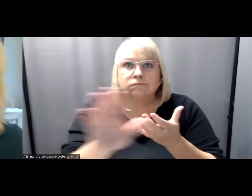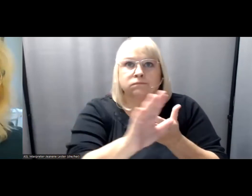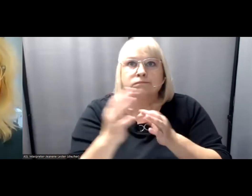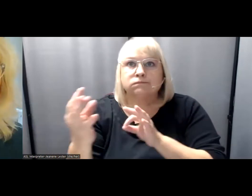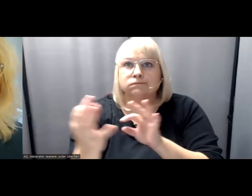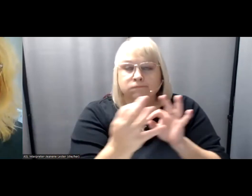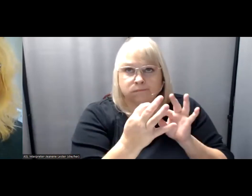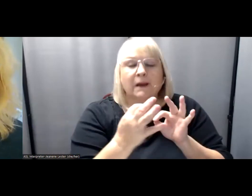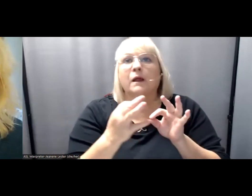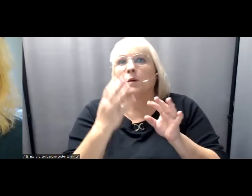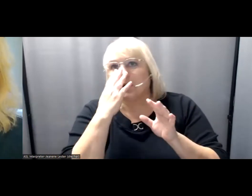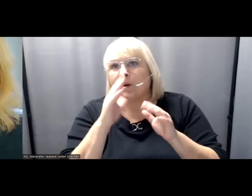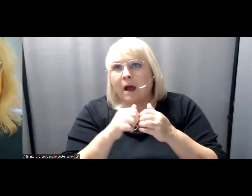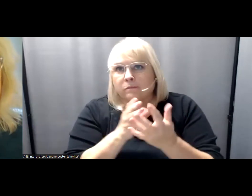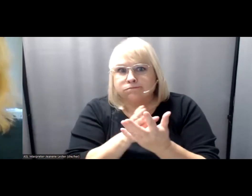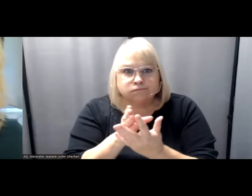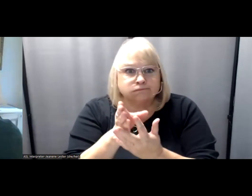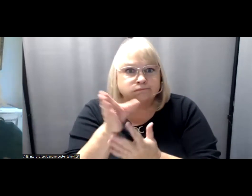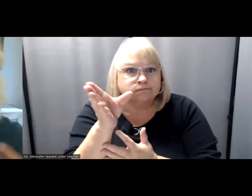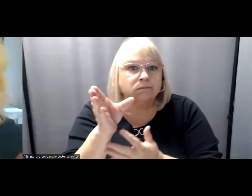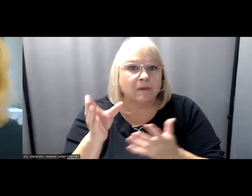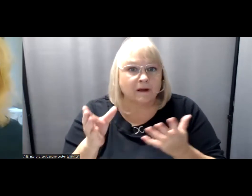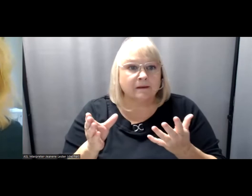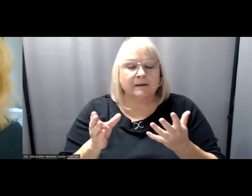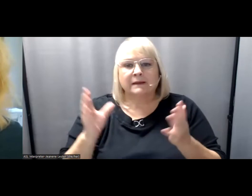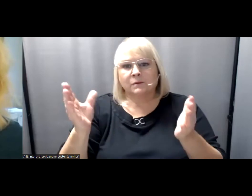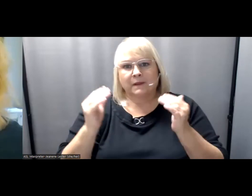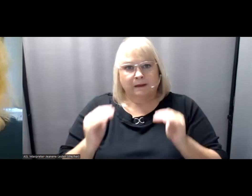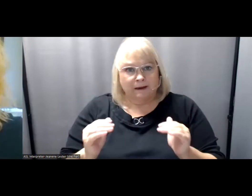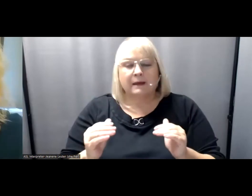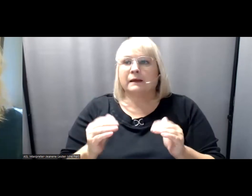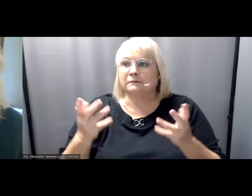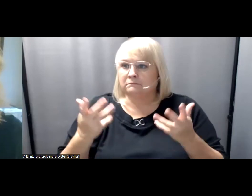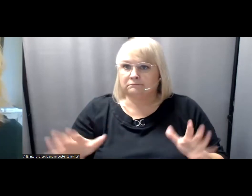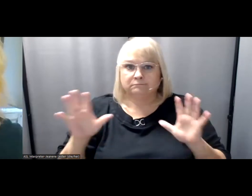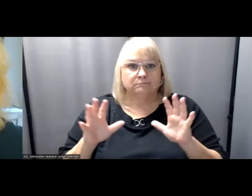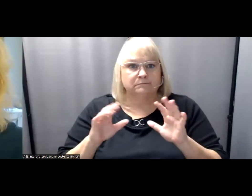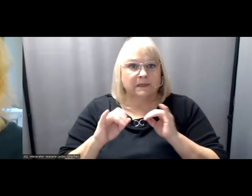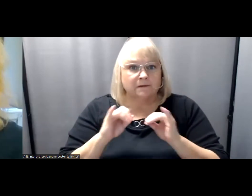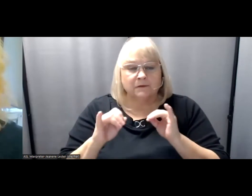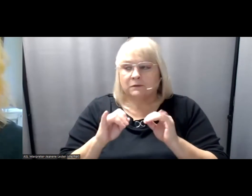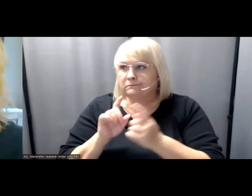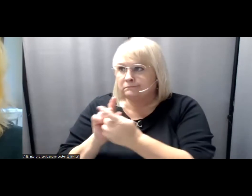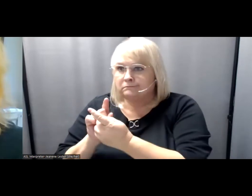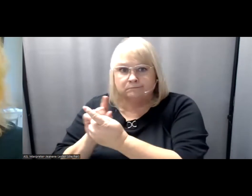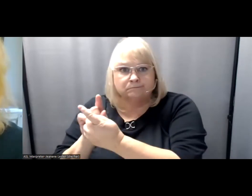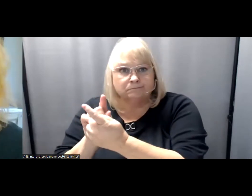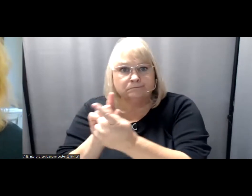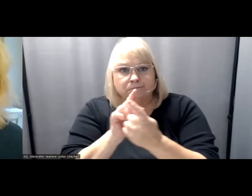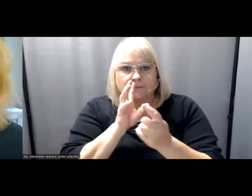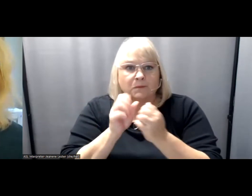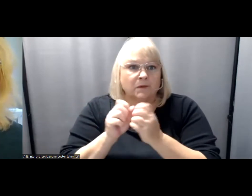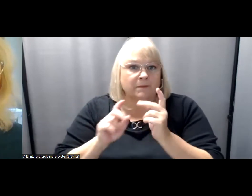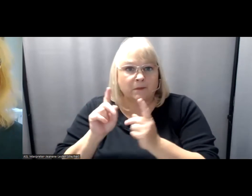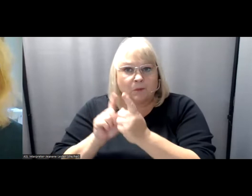Next page. So once you've done your interviews, you've gone and talked to people on your team,